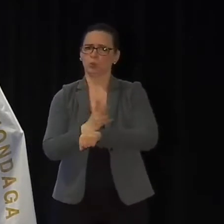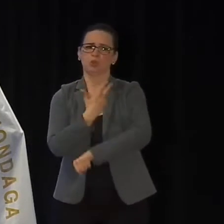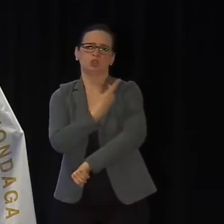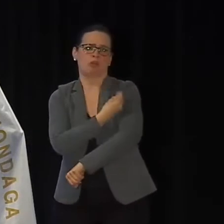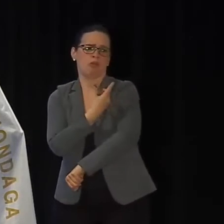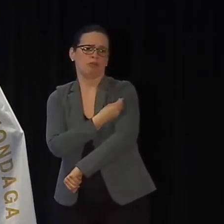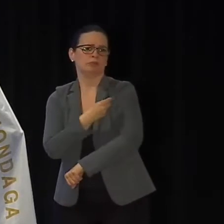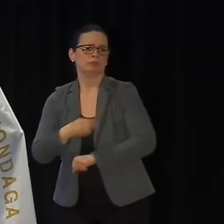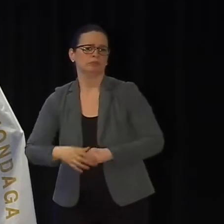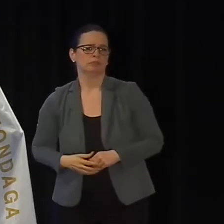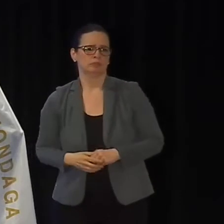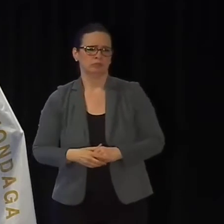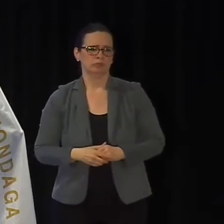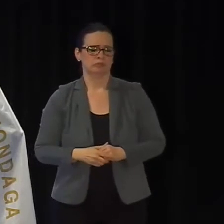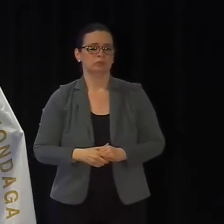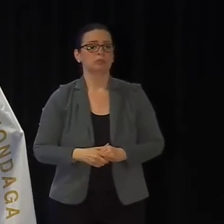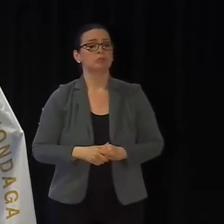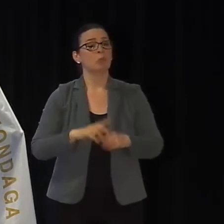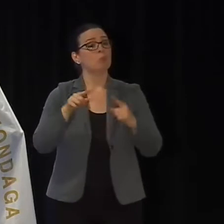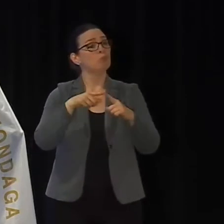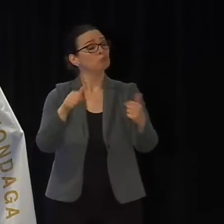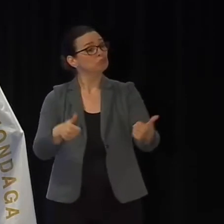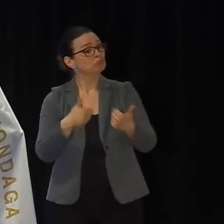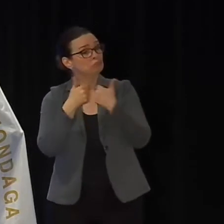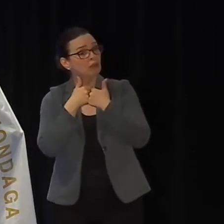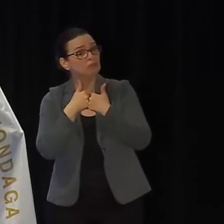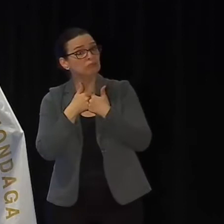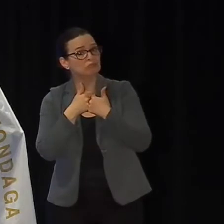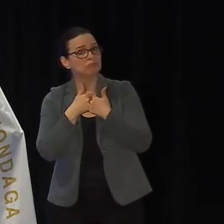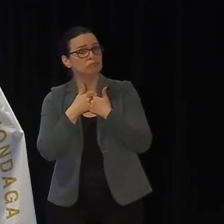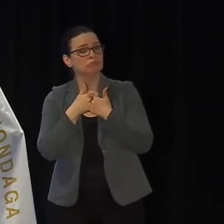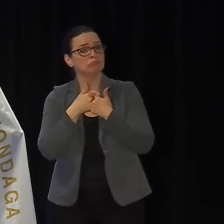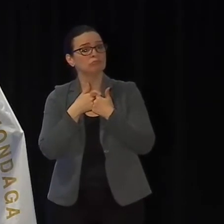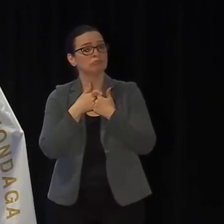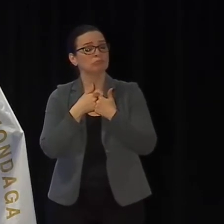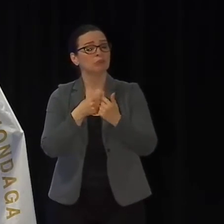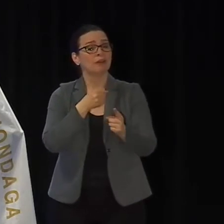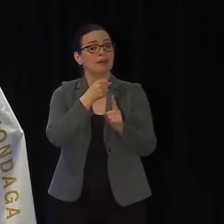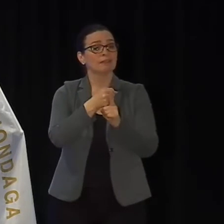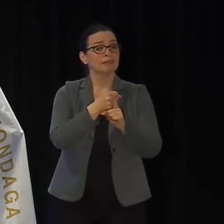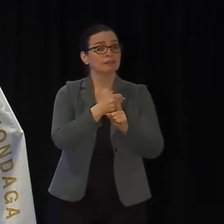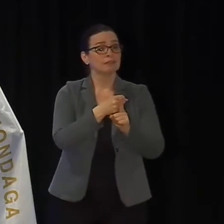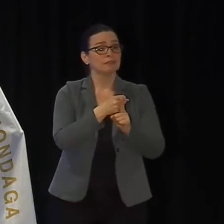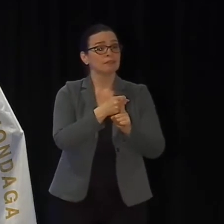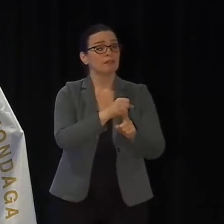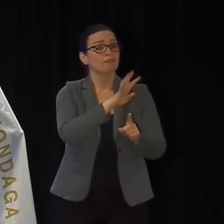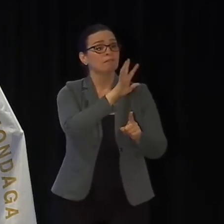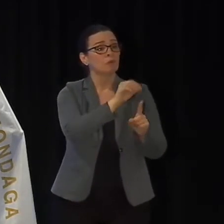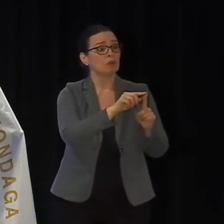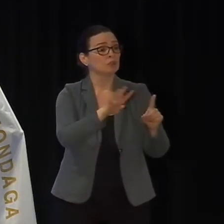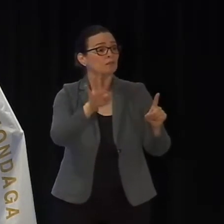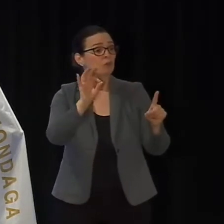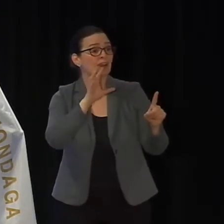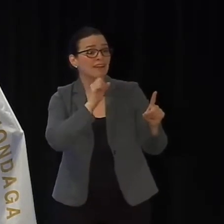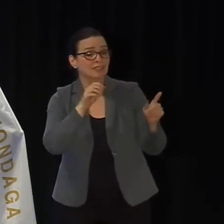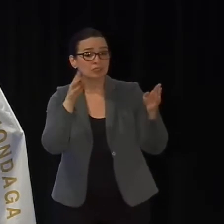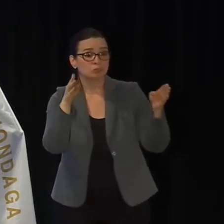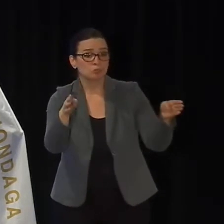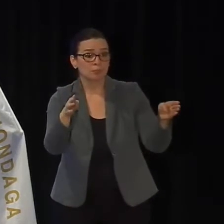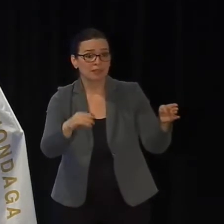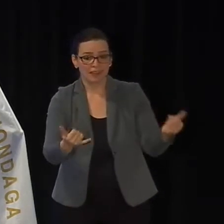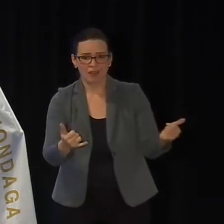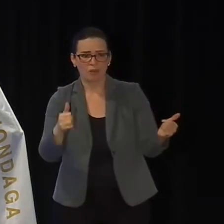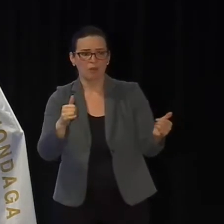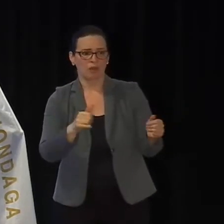So when we have those challenges, we hit our 40 to 49 waiting list, and I don't know if we got down to the 30